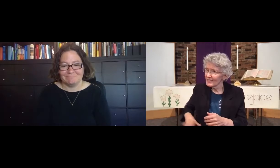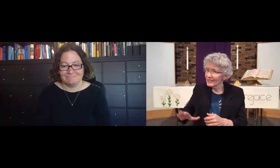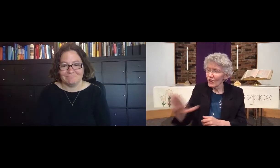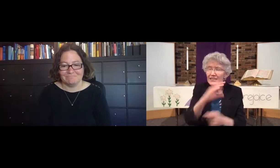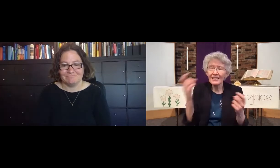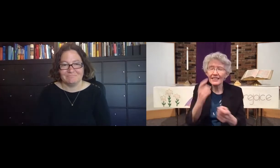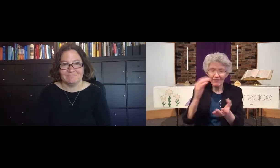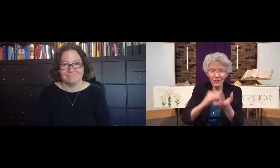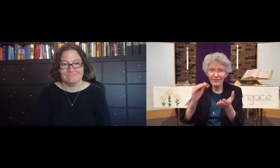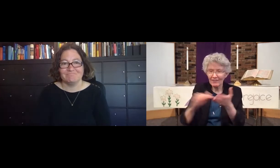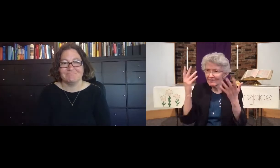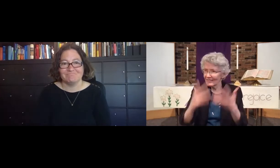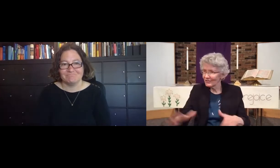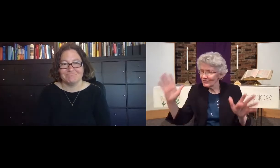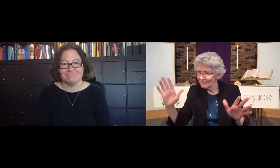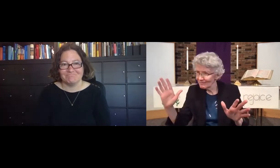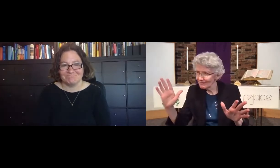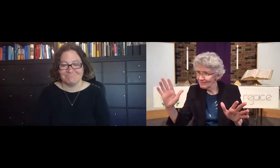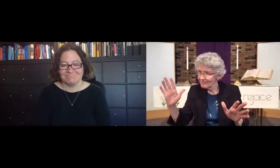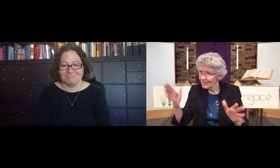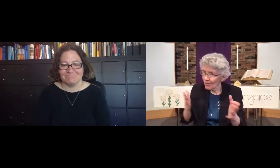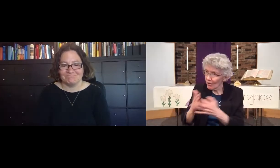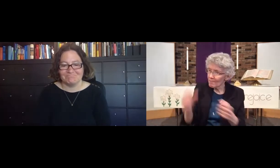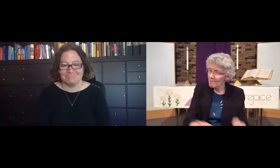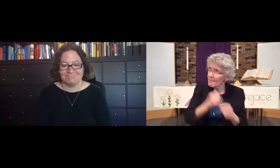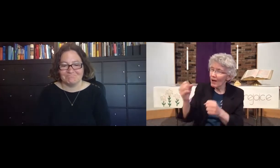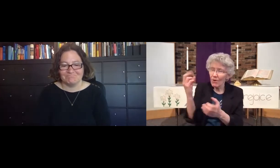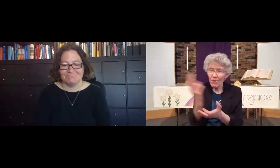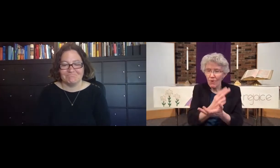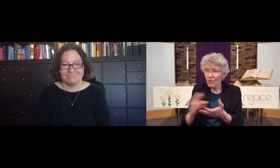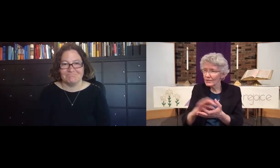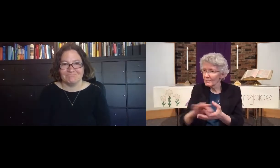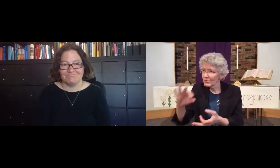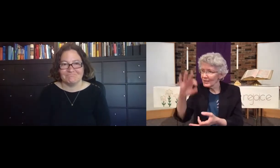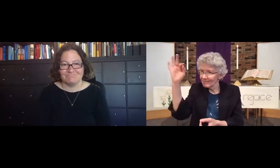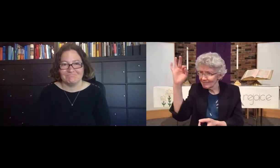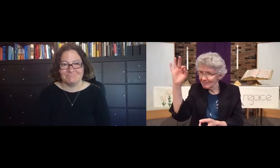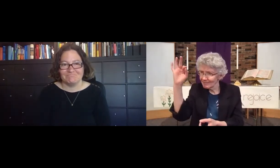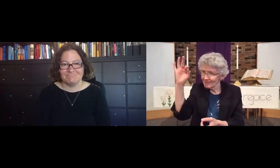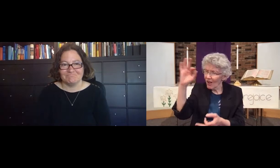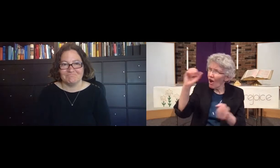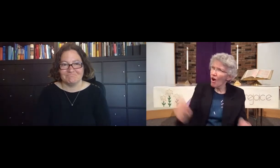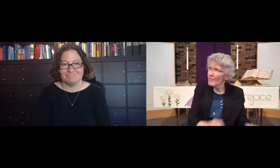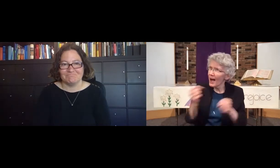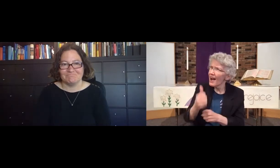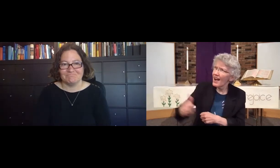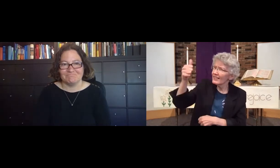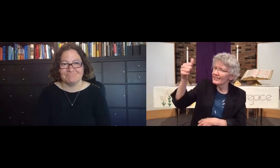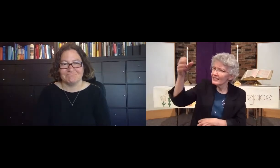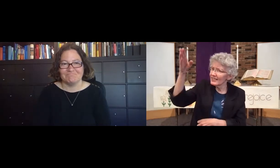Christ, your sins are forgiven. Through the power of the Holy Spirit, Almighty